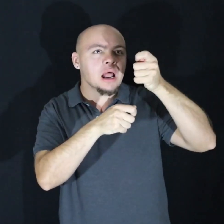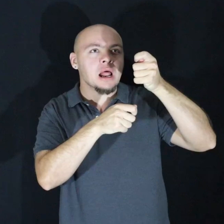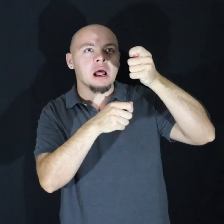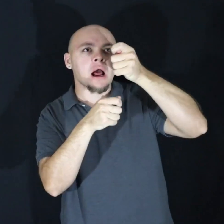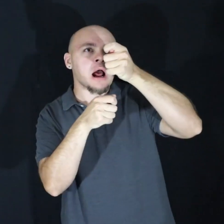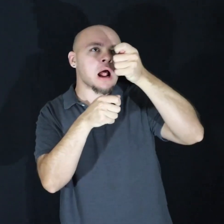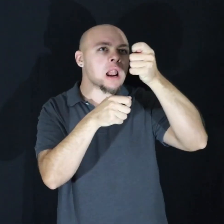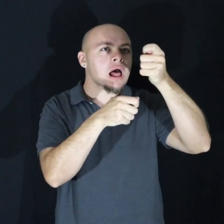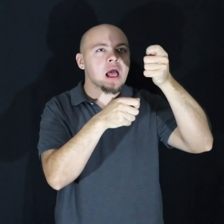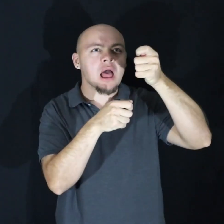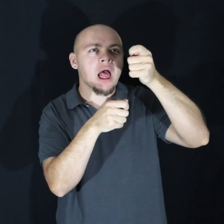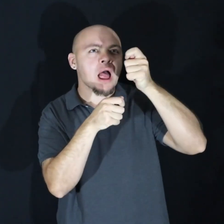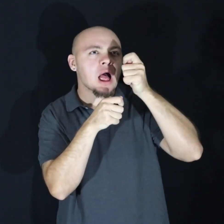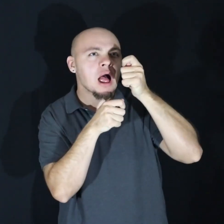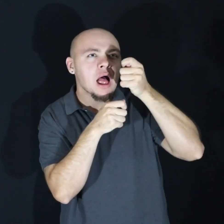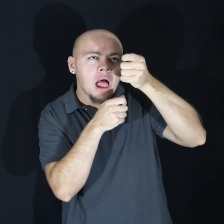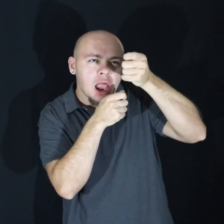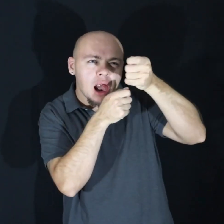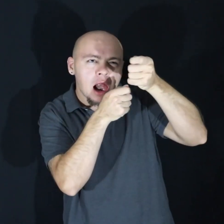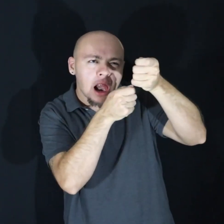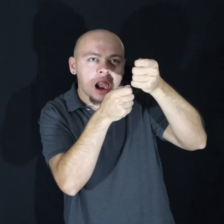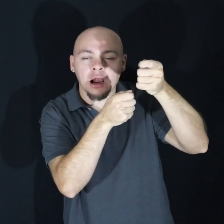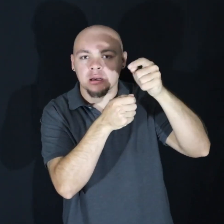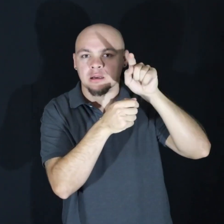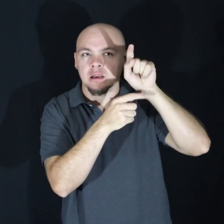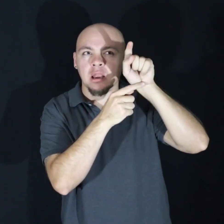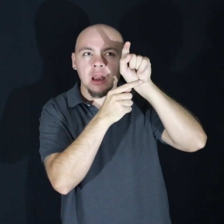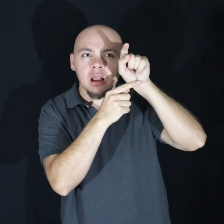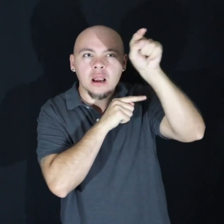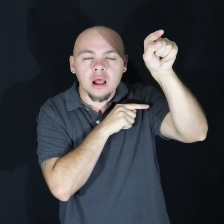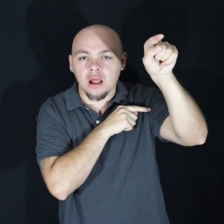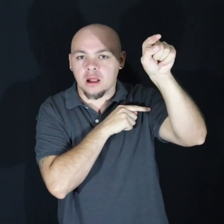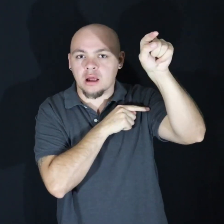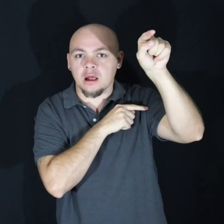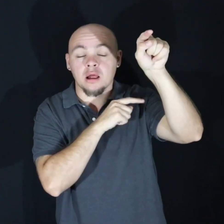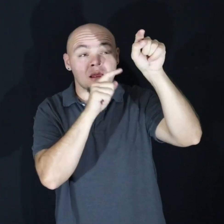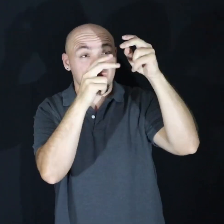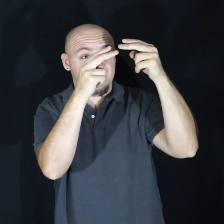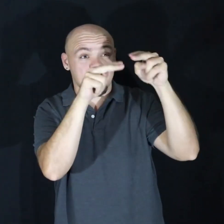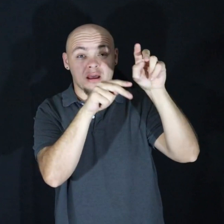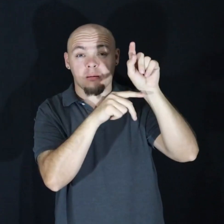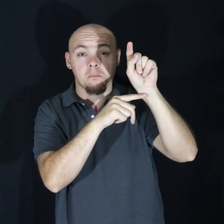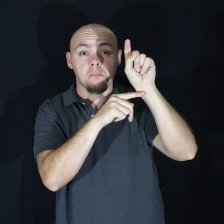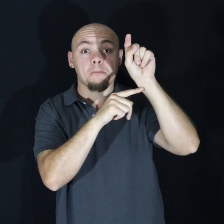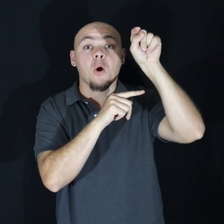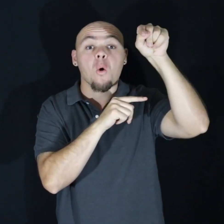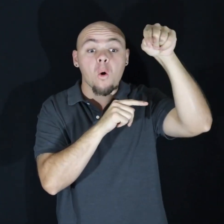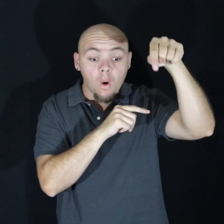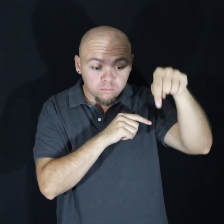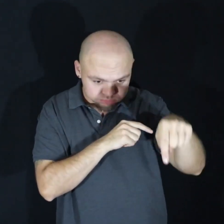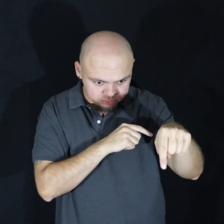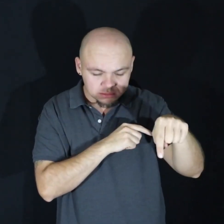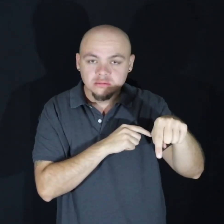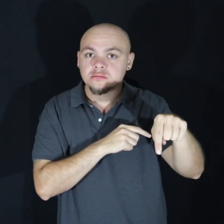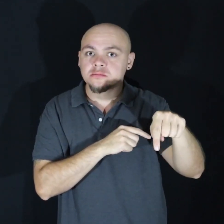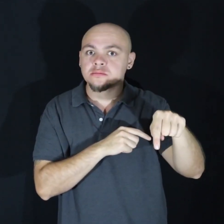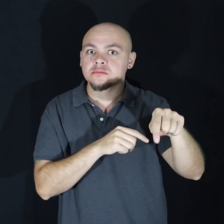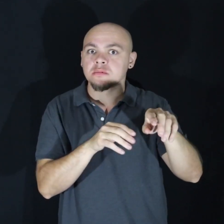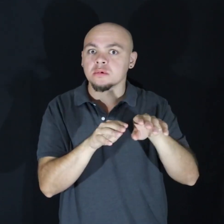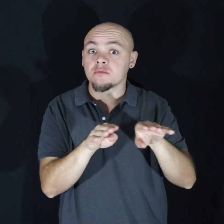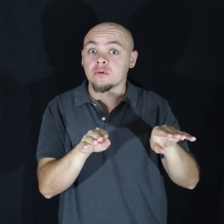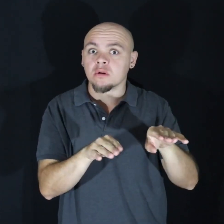handle. I fish it into the pipe and I shove that egg hard. It flies out the other side, and by the time it hits the